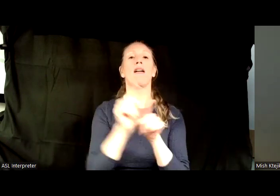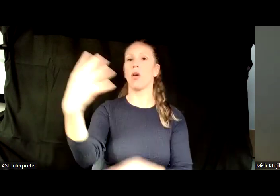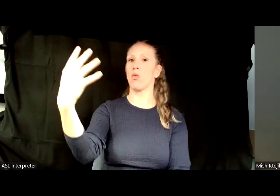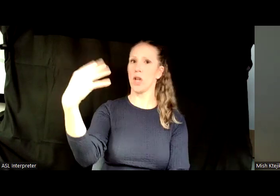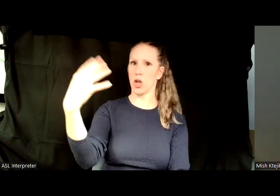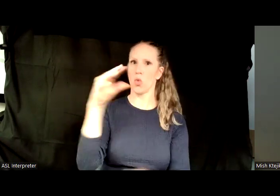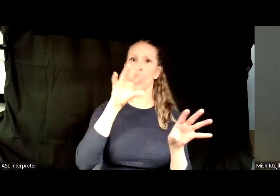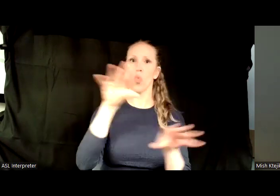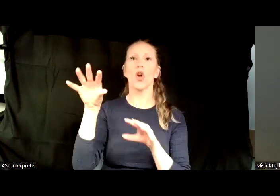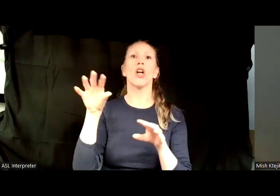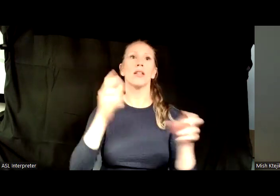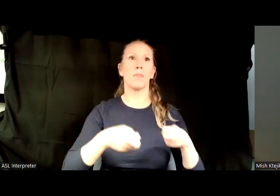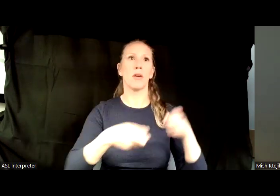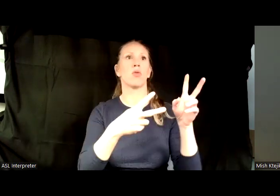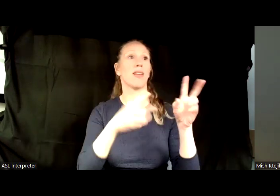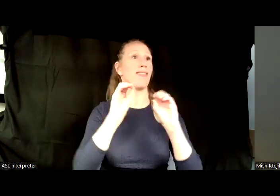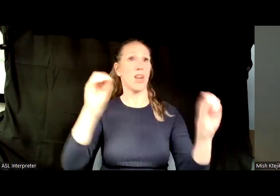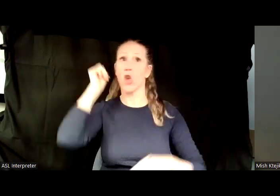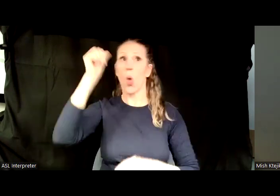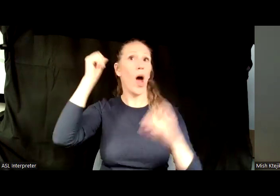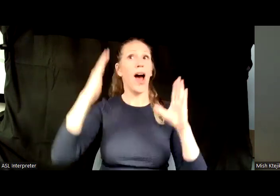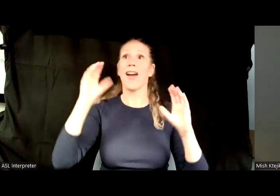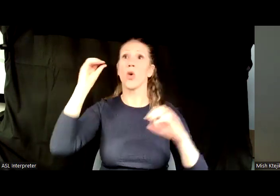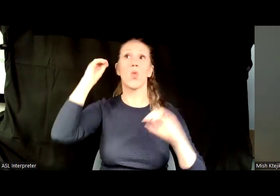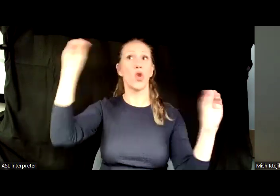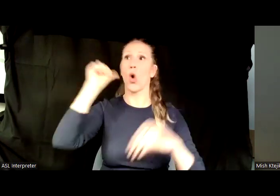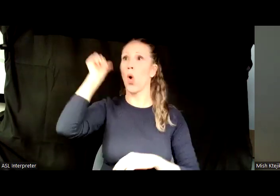There's no audio for the audience.